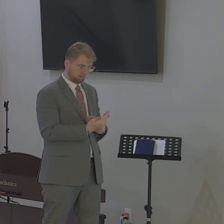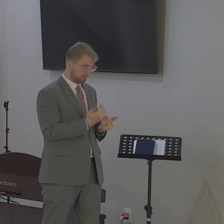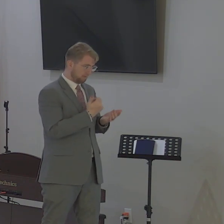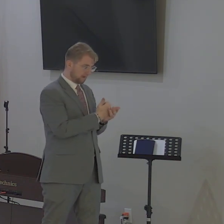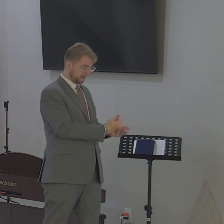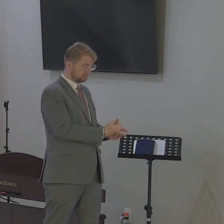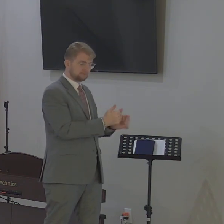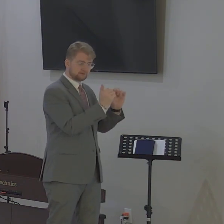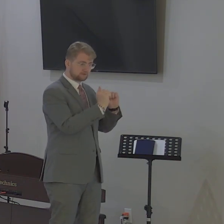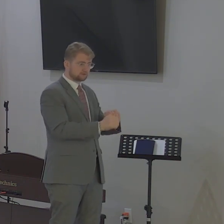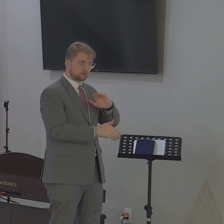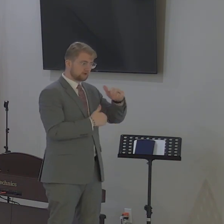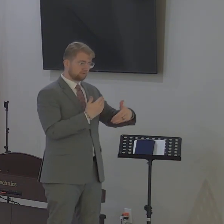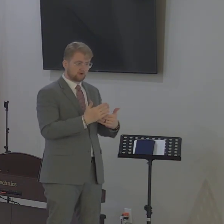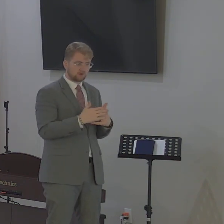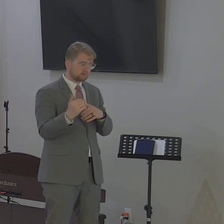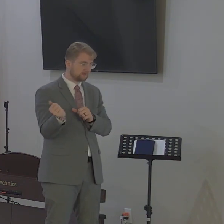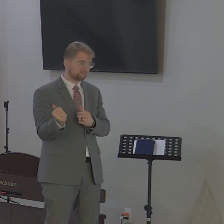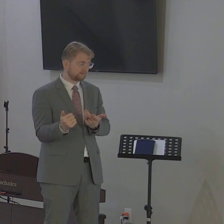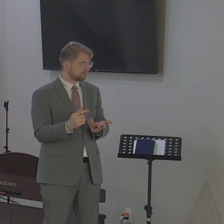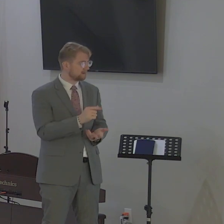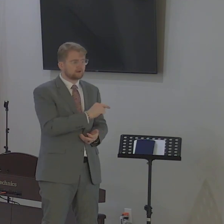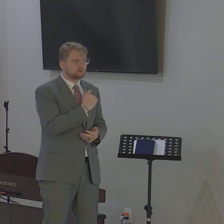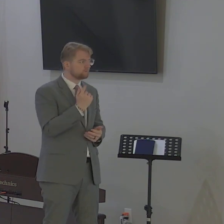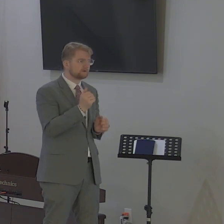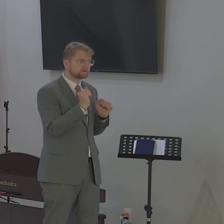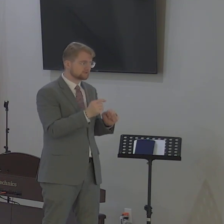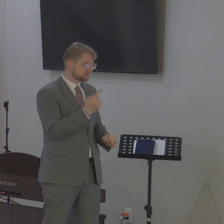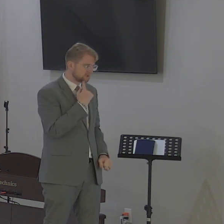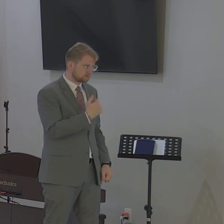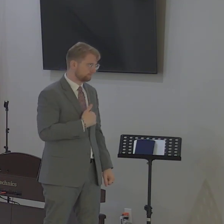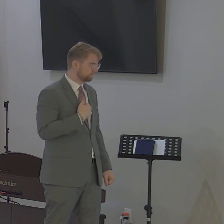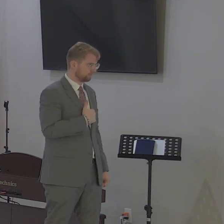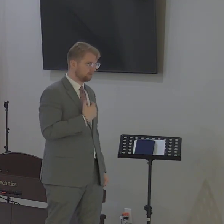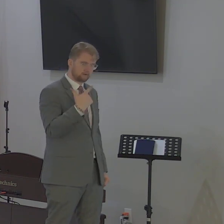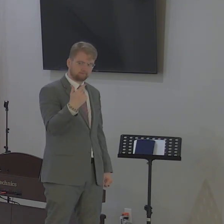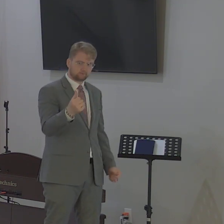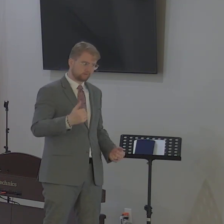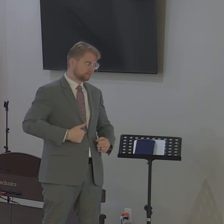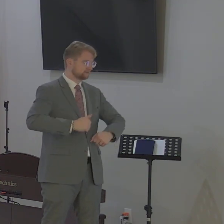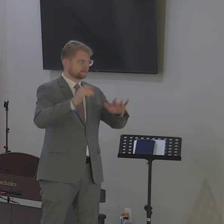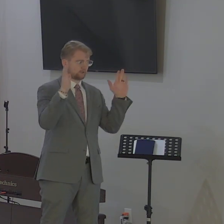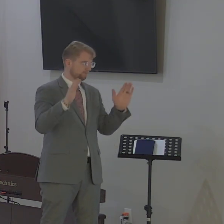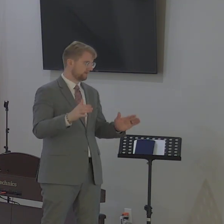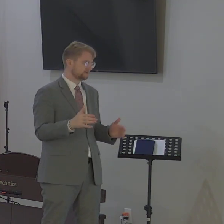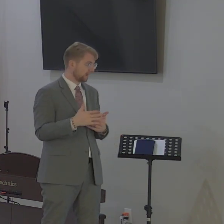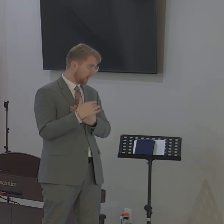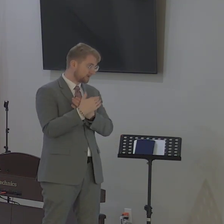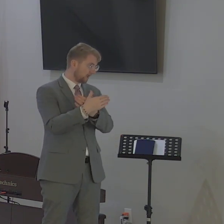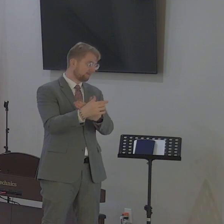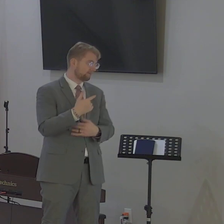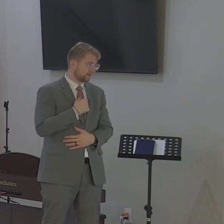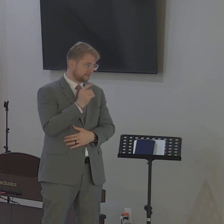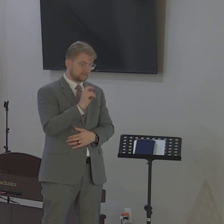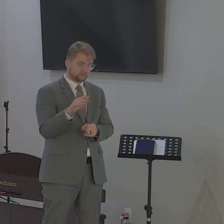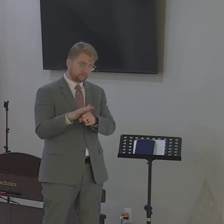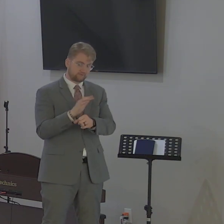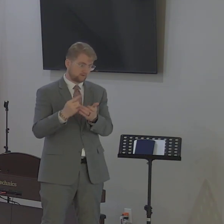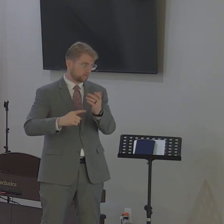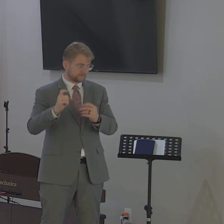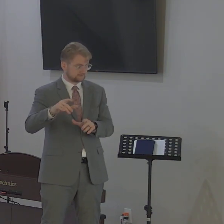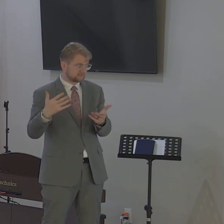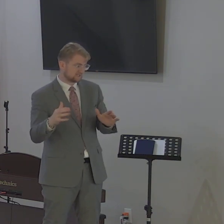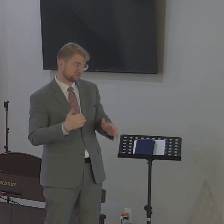Priest could have said he's on his way to make a visit. I don't know. He's on his way to sacrifice a turtle dove so he can fulfill what needs to be done.